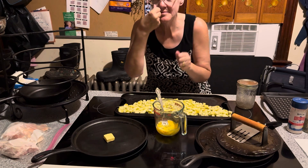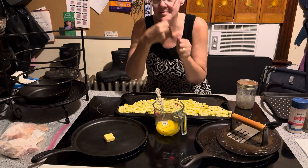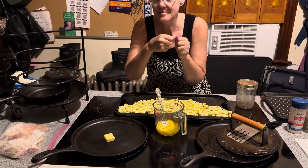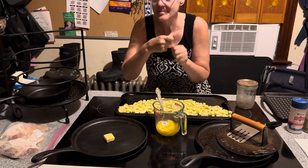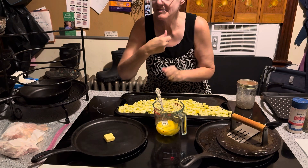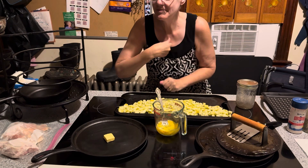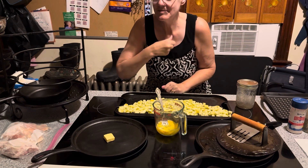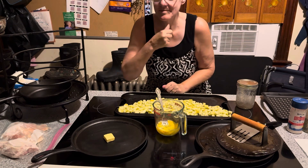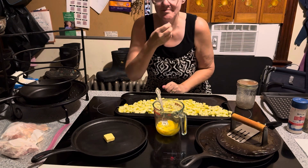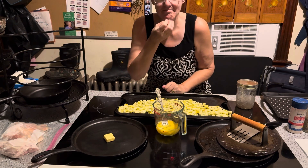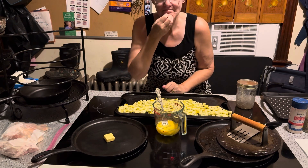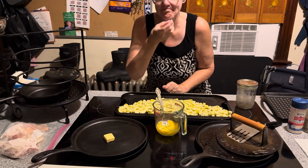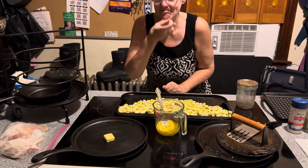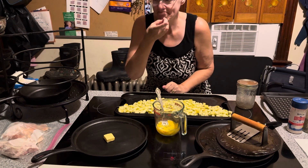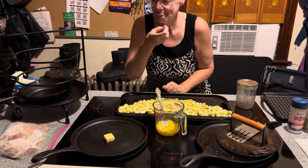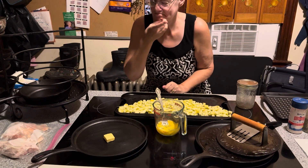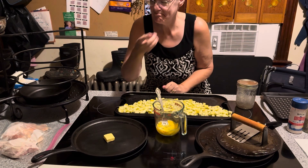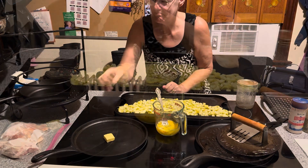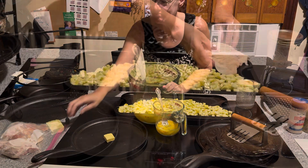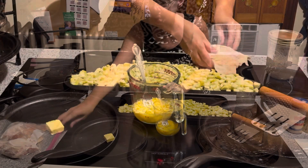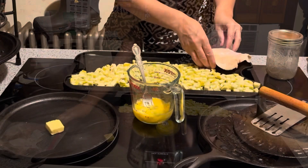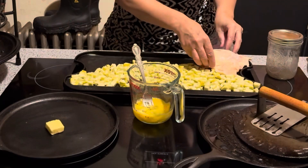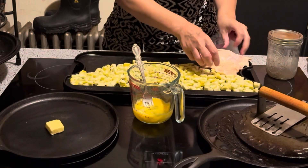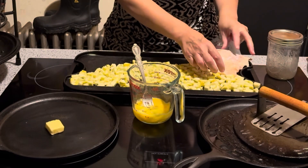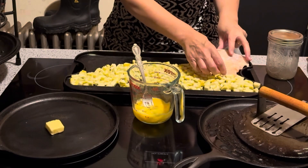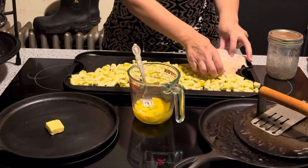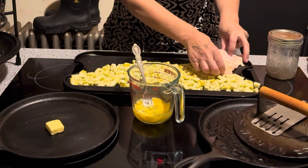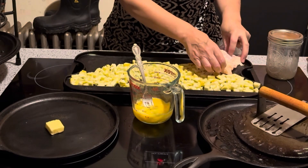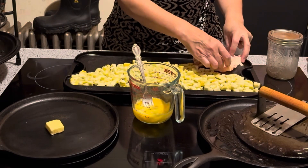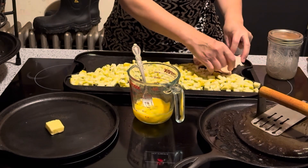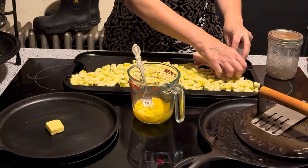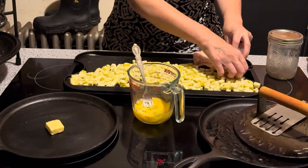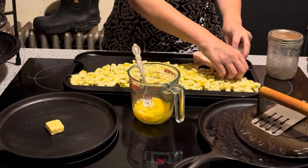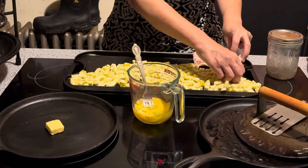2 chicken thighs for me for lunch because remember, I don't eat dinner.